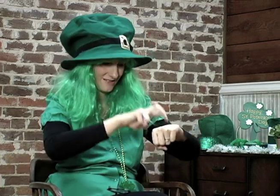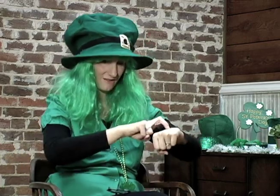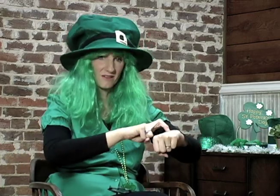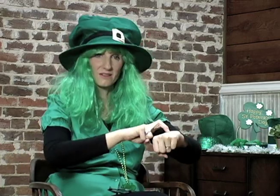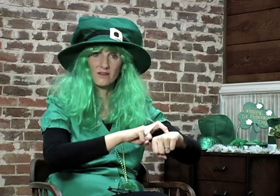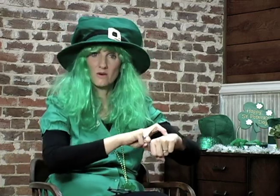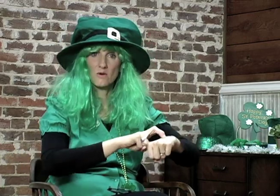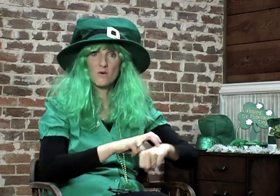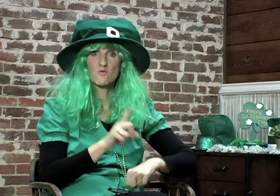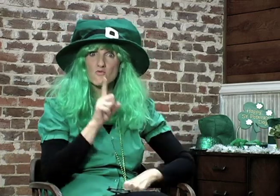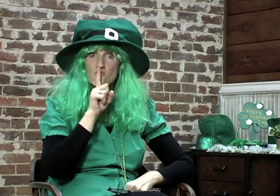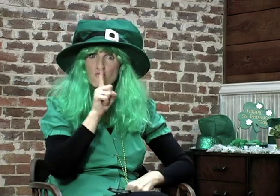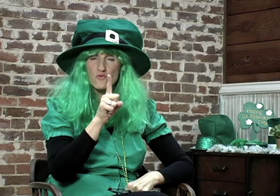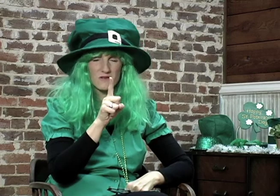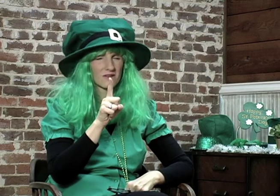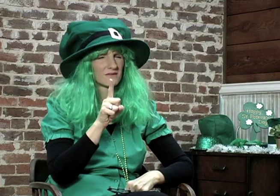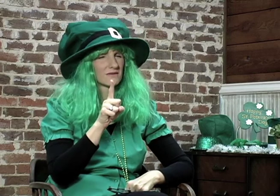his home, that his home was really Ireland.